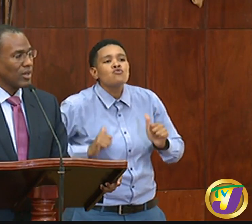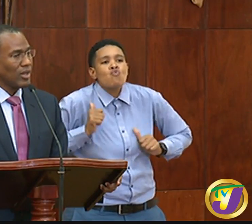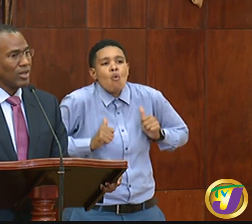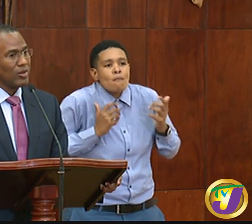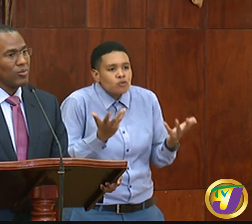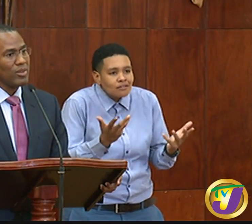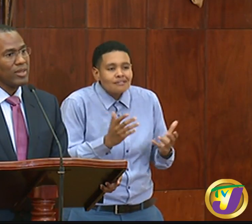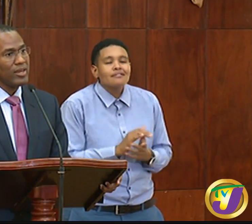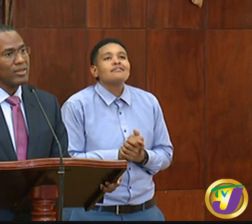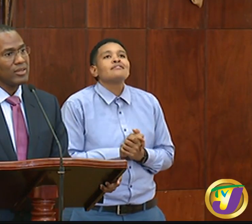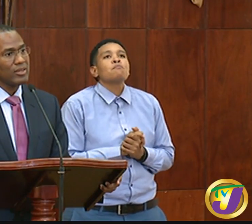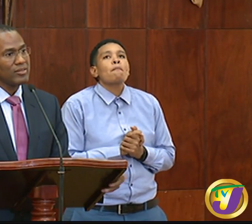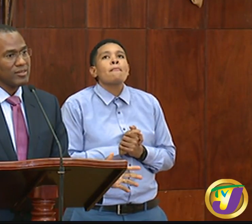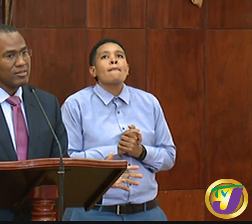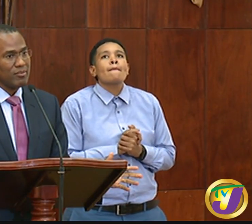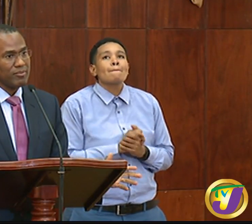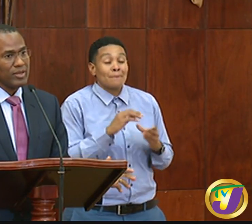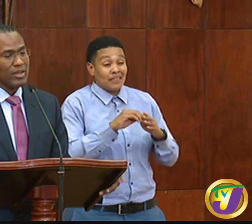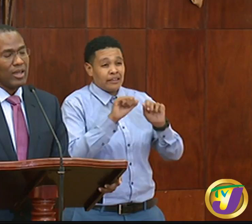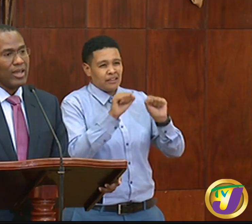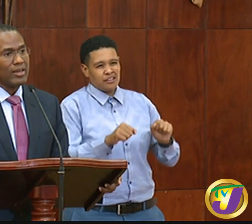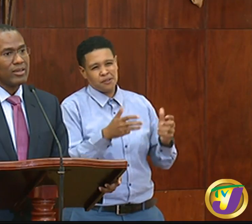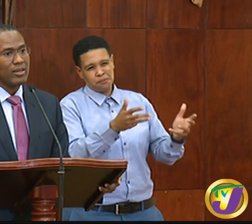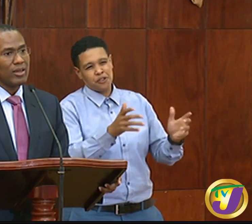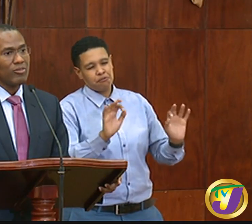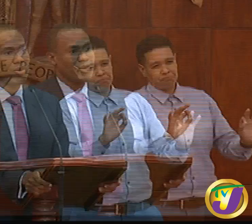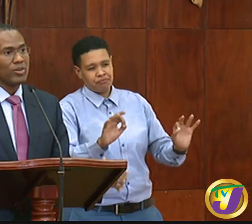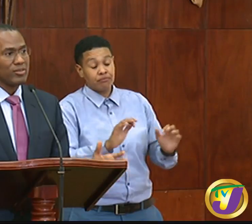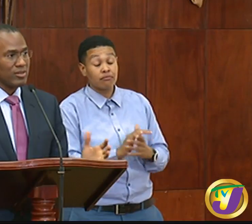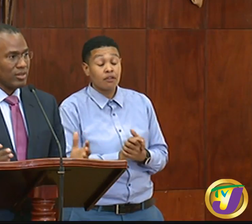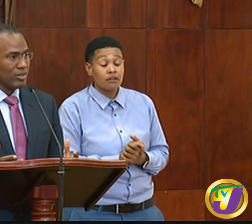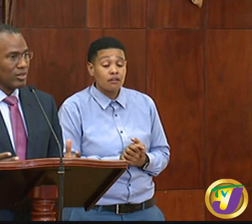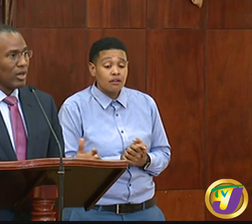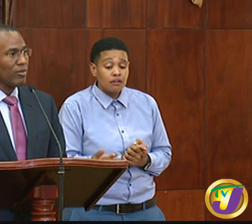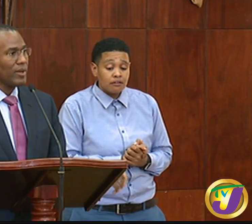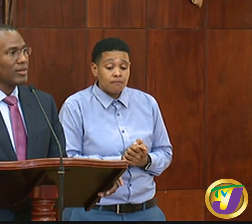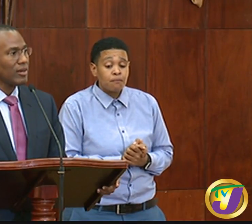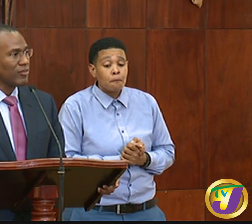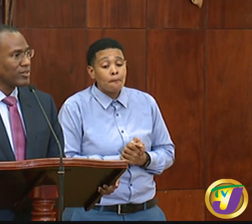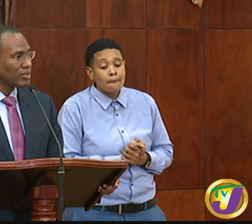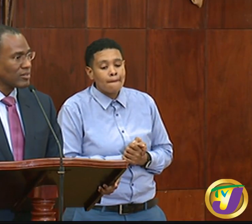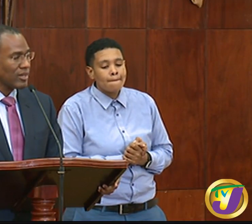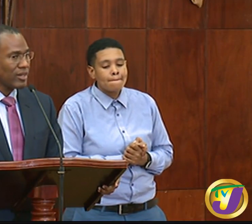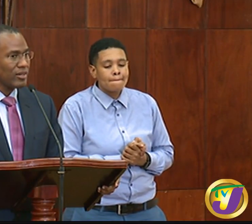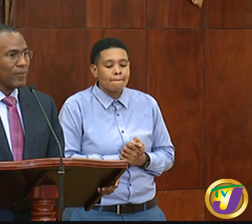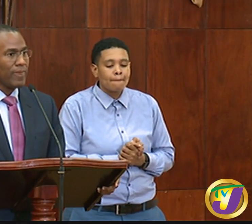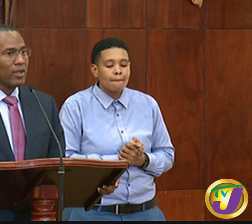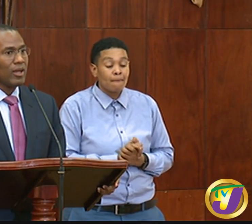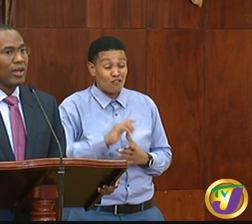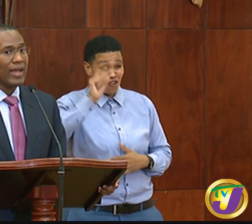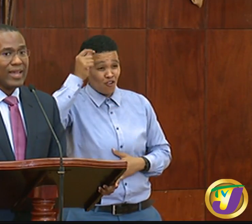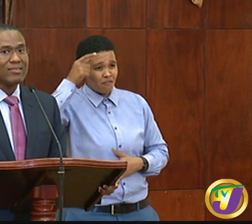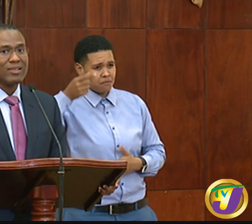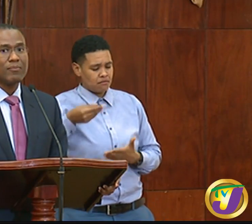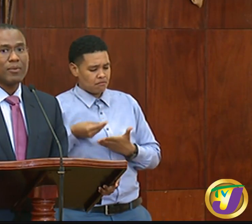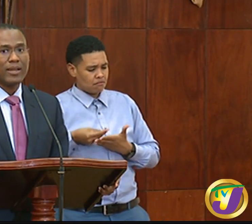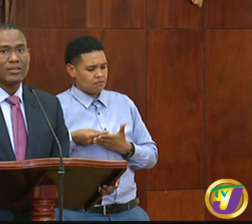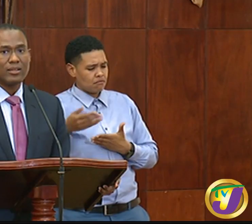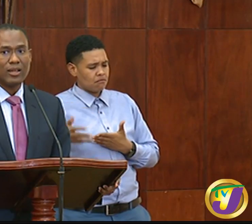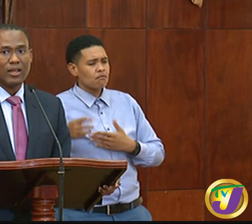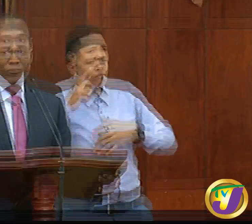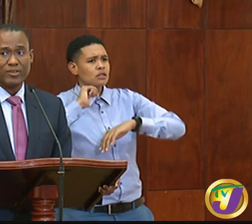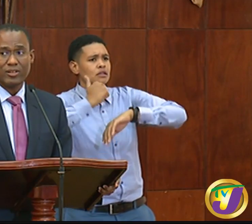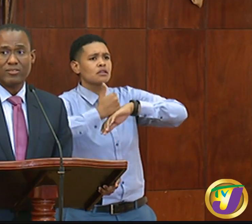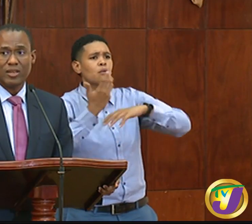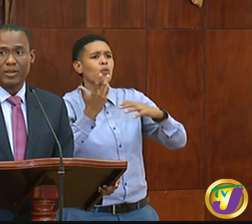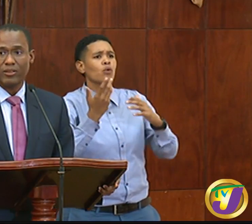robust within the system. And of course, the government on the fiscal side has